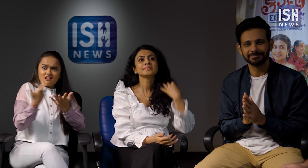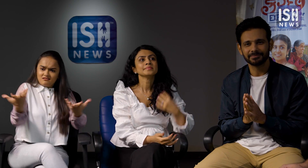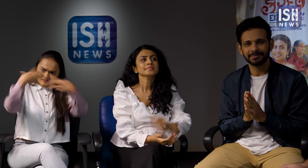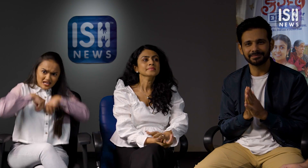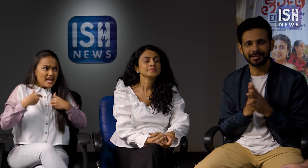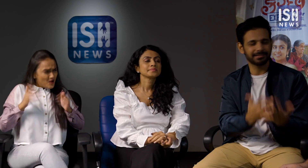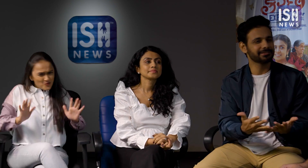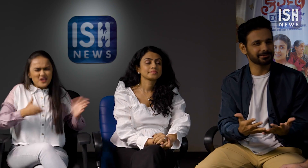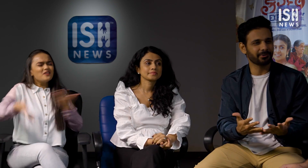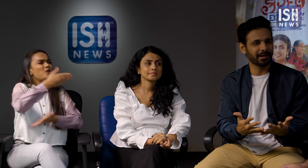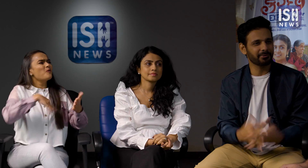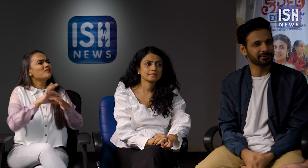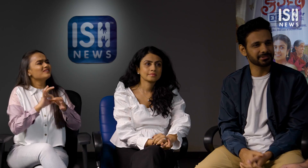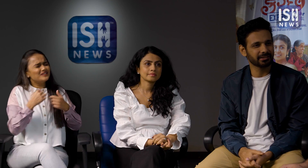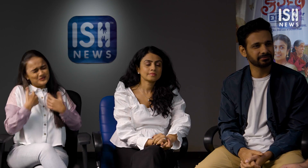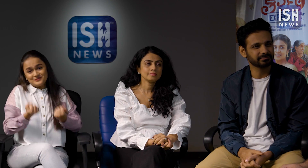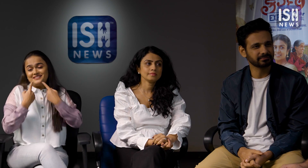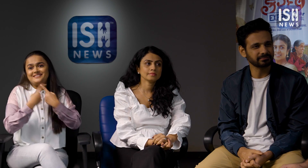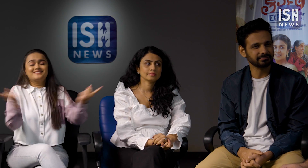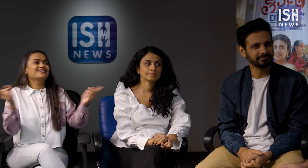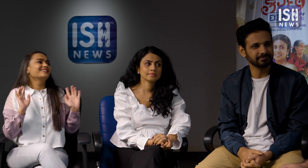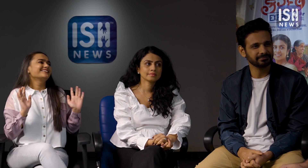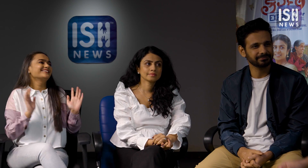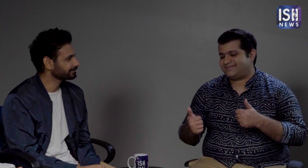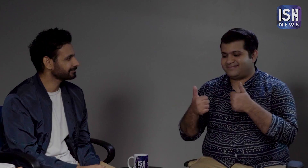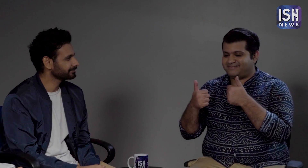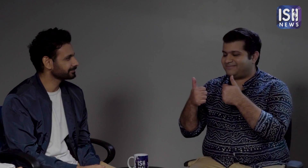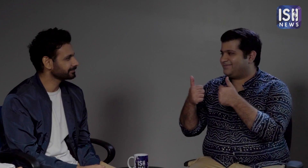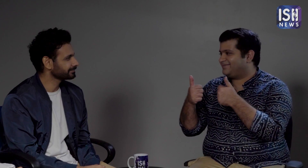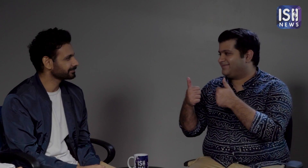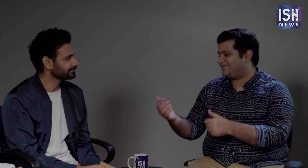understand. That is what I think.